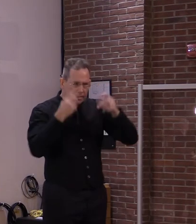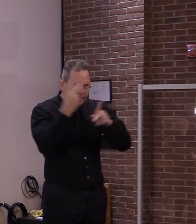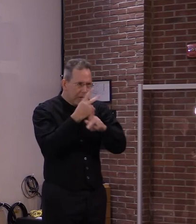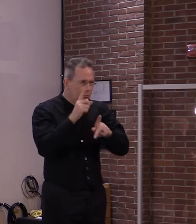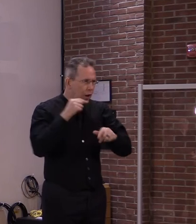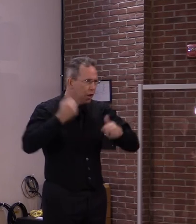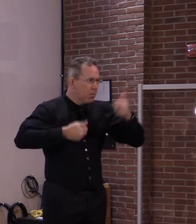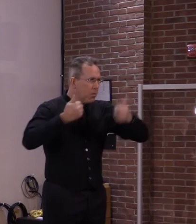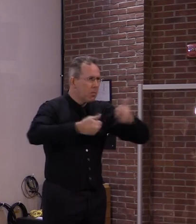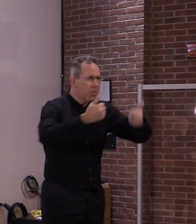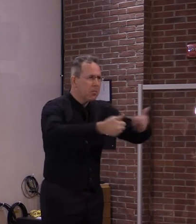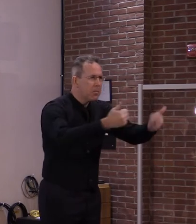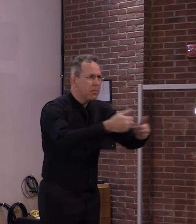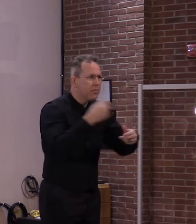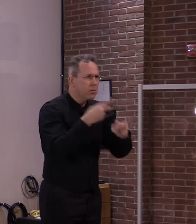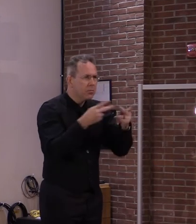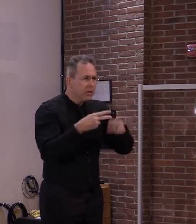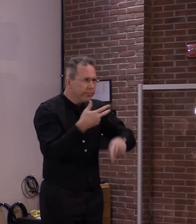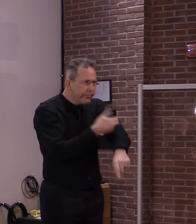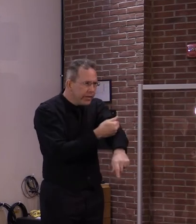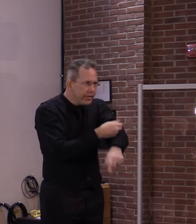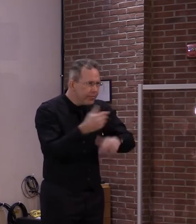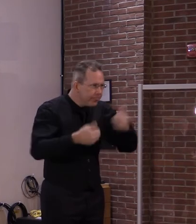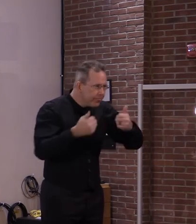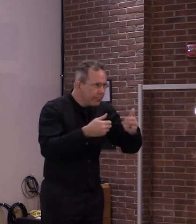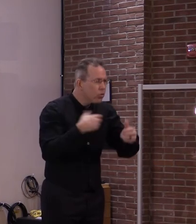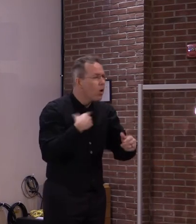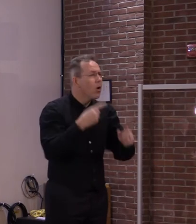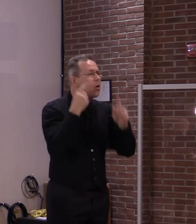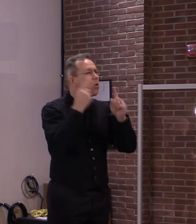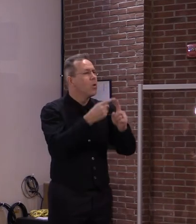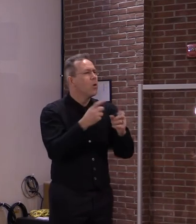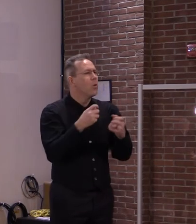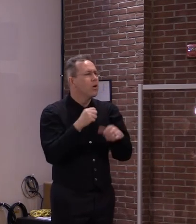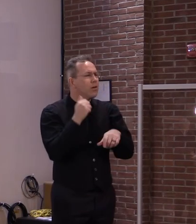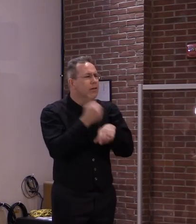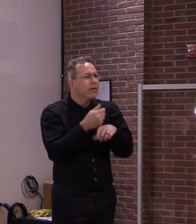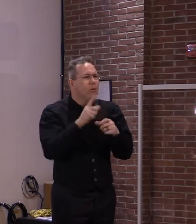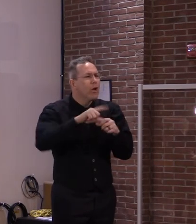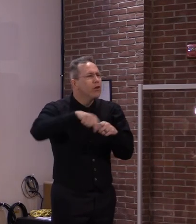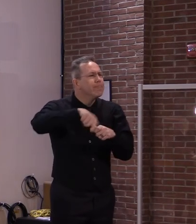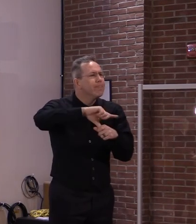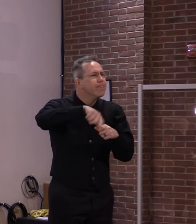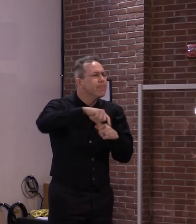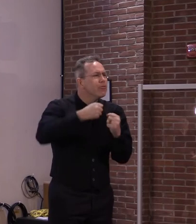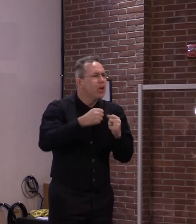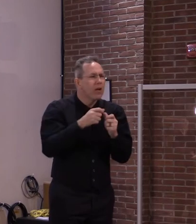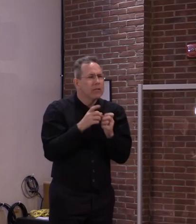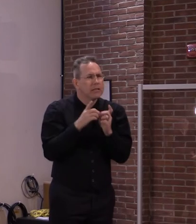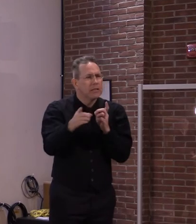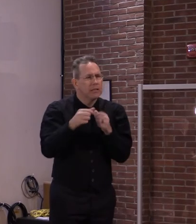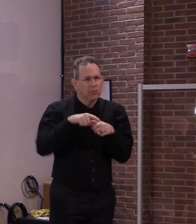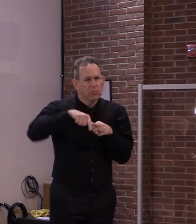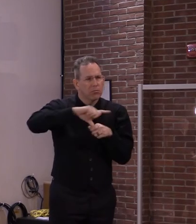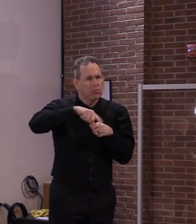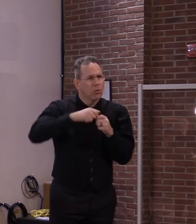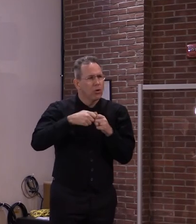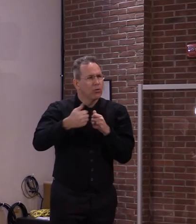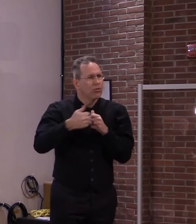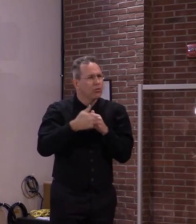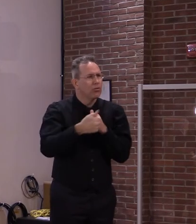we did with testing that you're no further than 30 minutes away from any sort of vaccination site in this state and